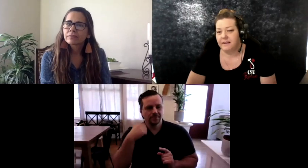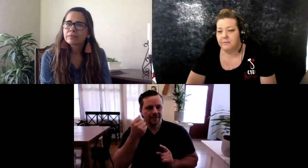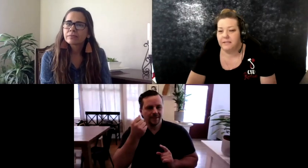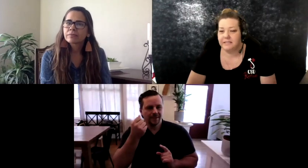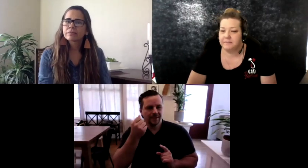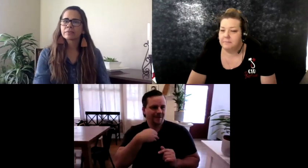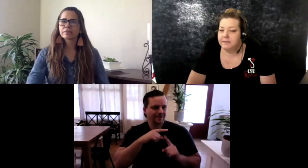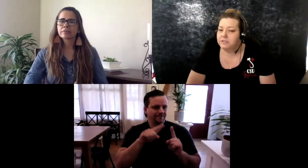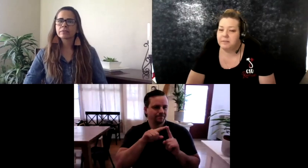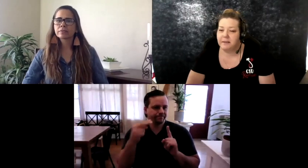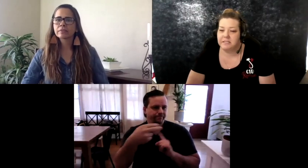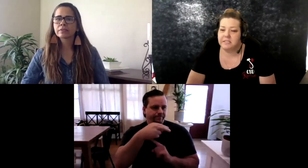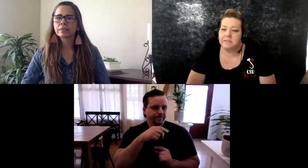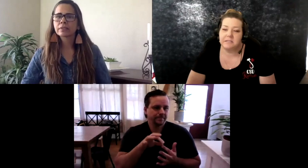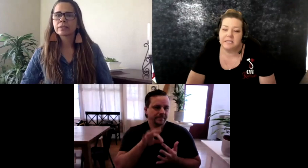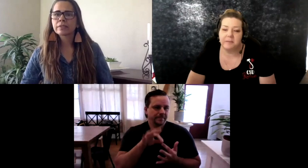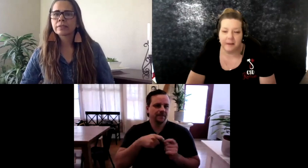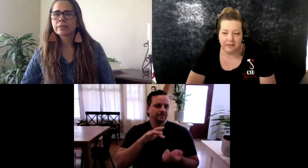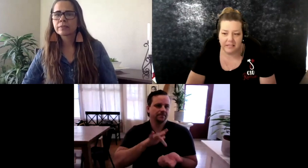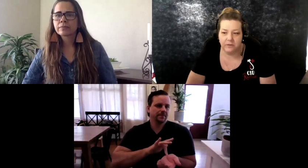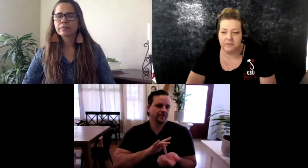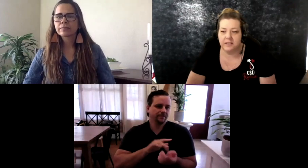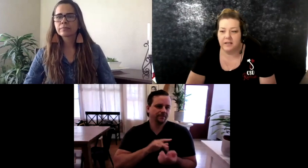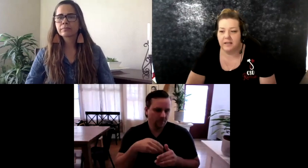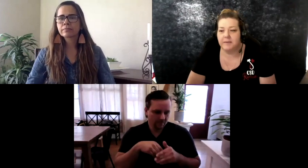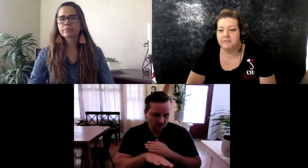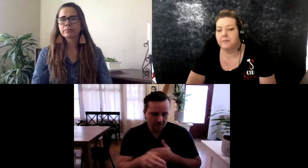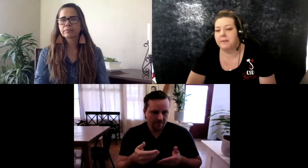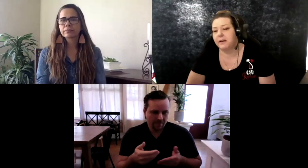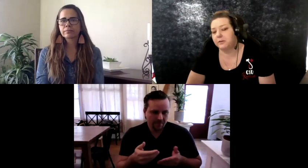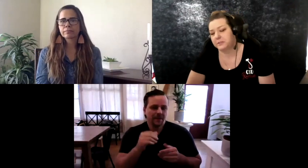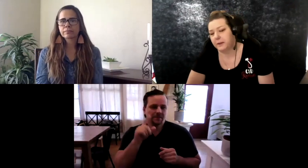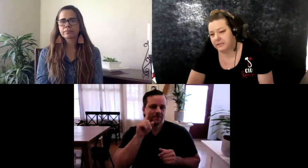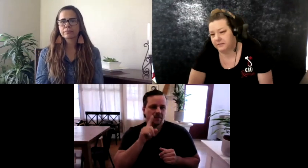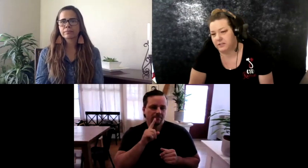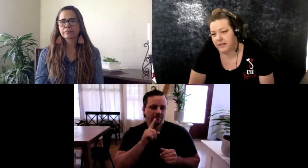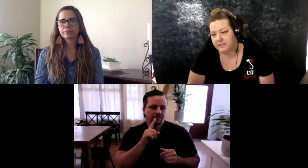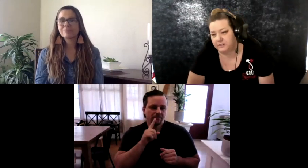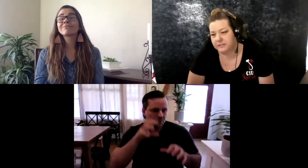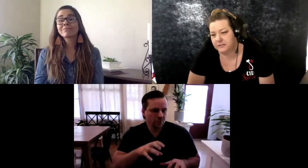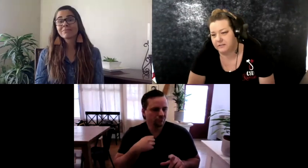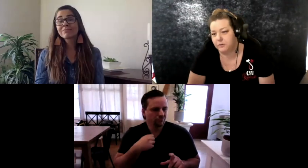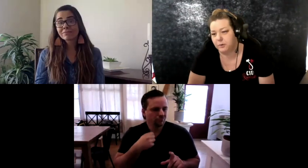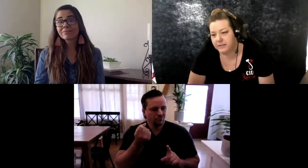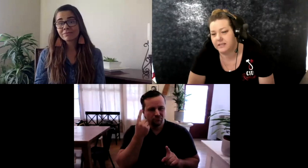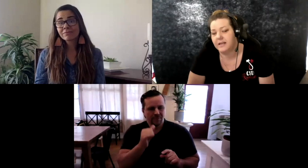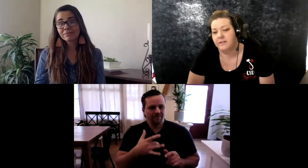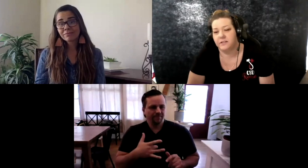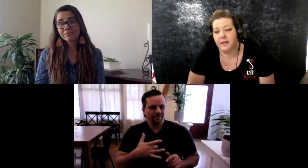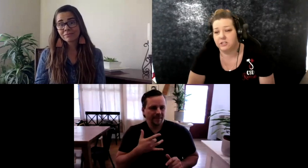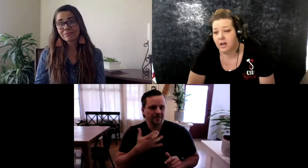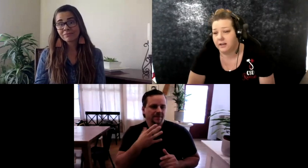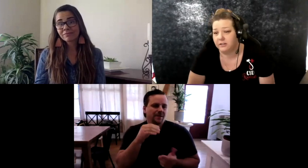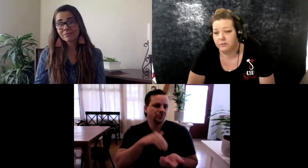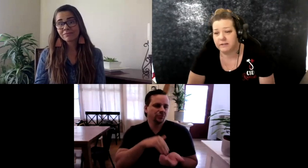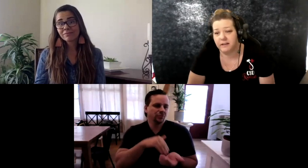Now, I would like to direct mine to hearing parents. I know there's, coming from a medical perspective, there's a lot of different viewpoints. There's a lot